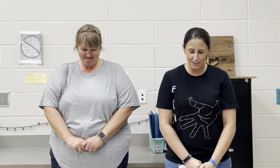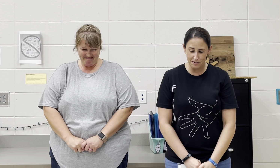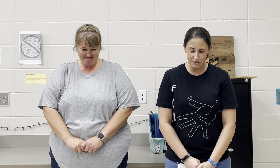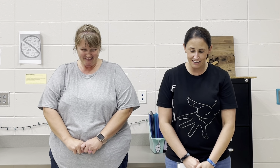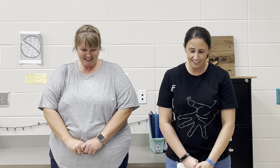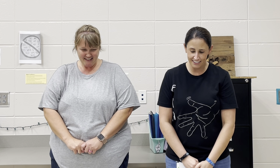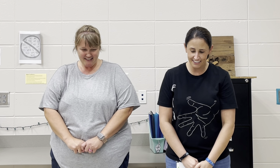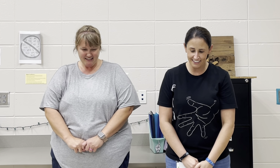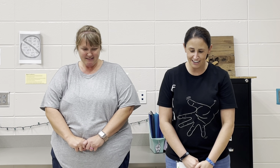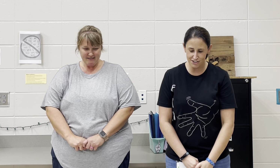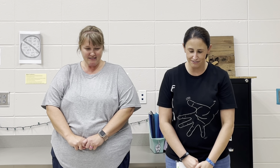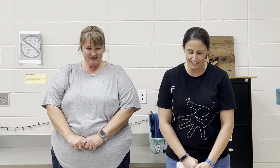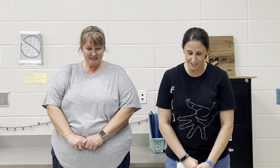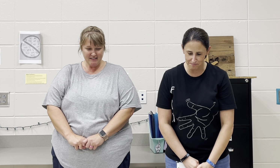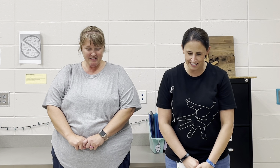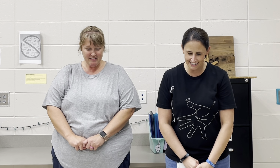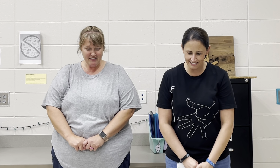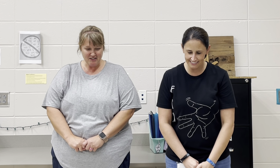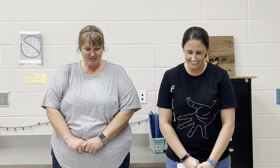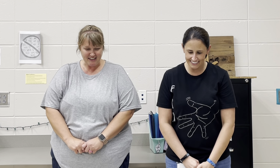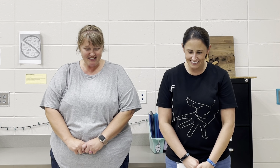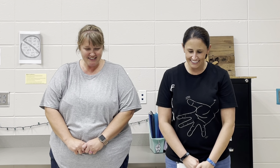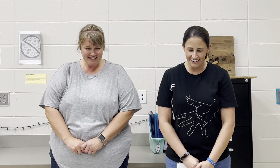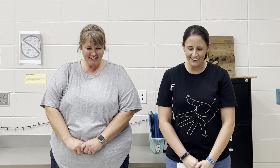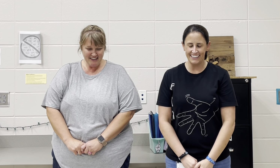on. How's your vision? Mine's Understand. all right.